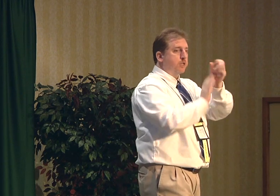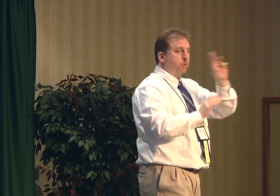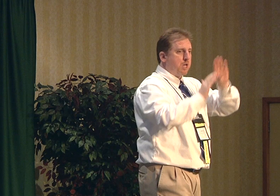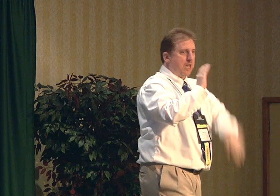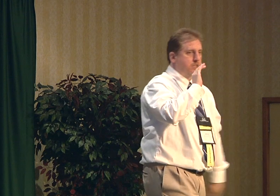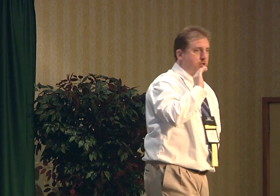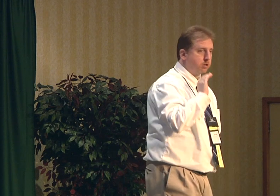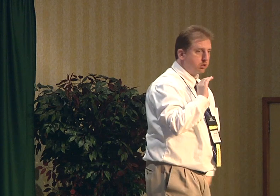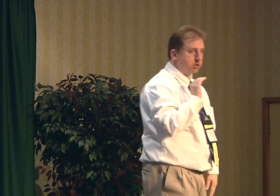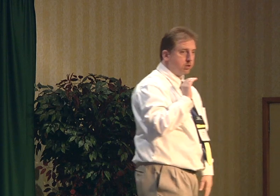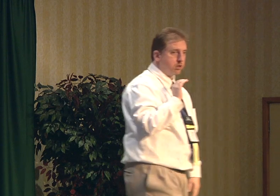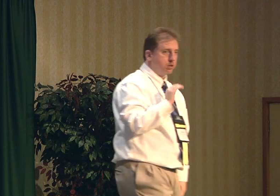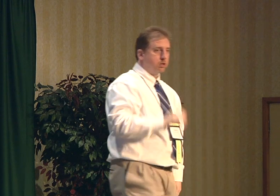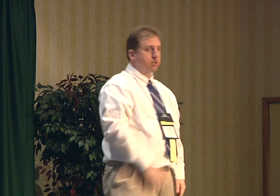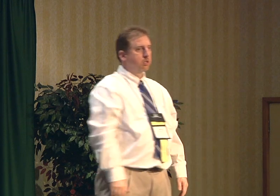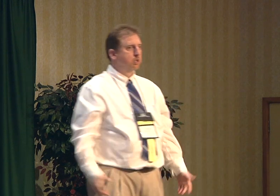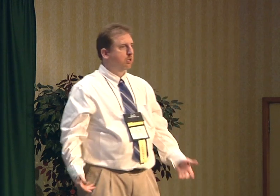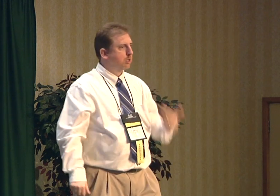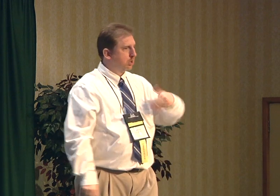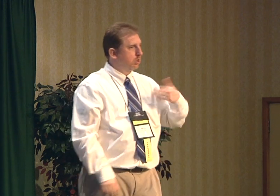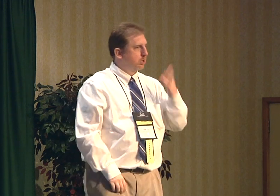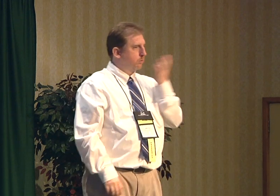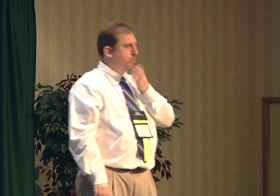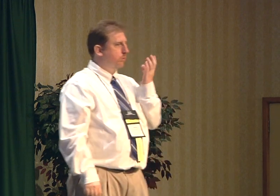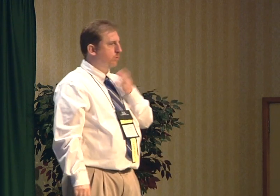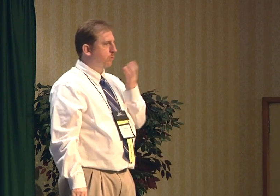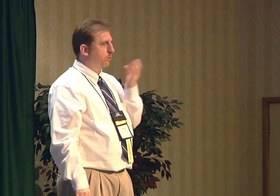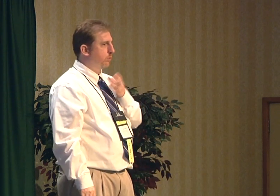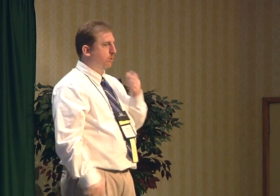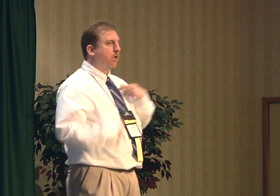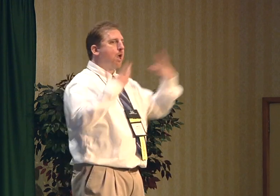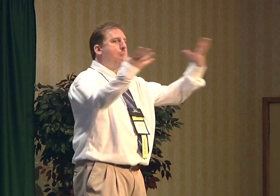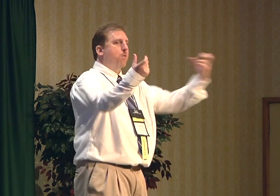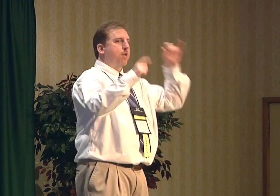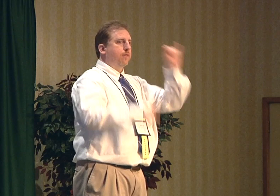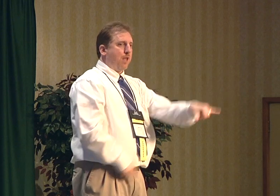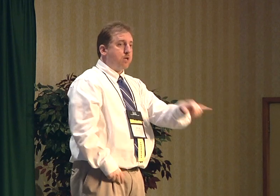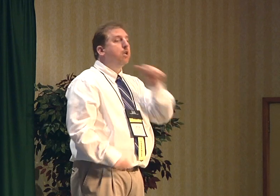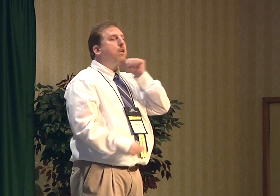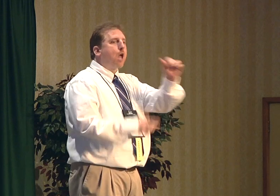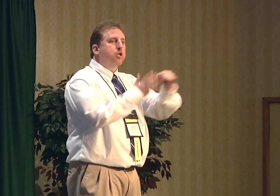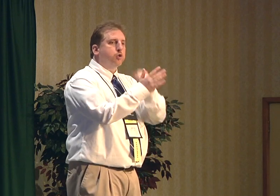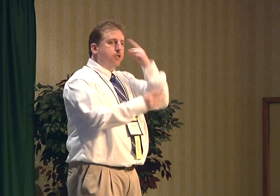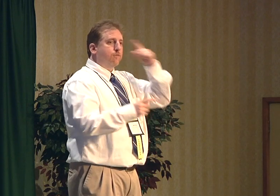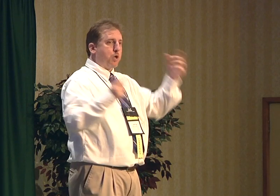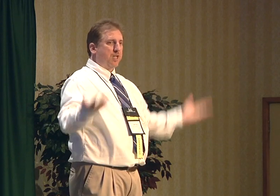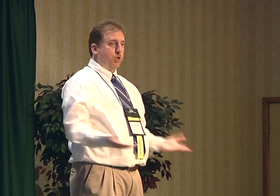That interpreter, one of the interpreters, had to arrive there within 30 minutes or less. but not that. I would love that,